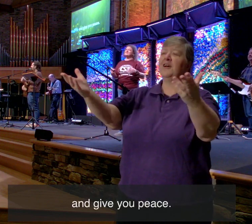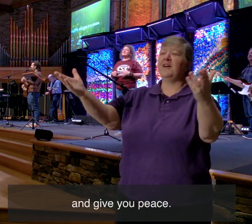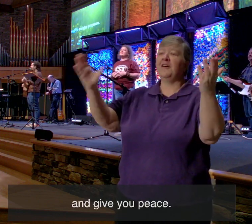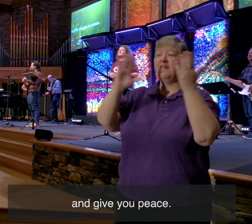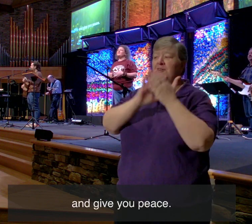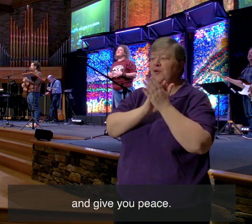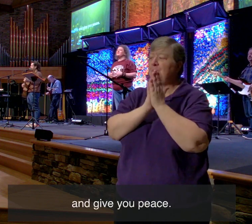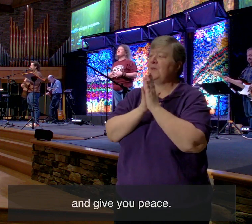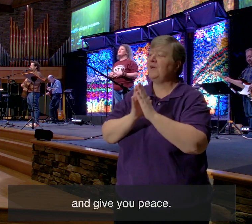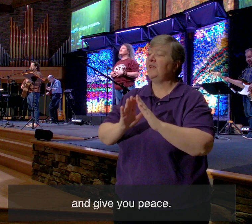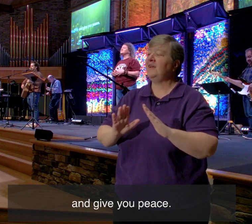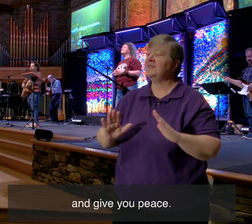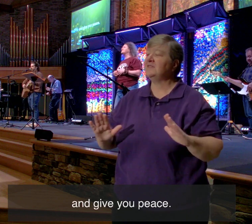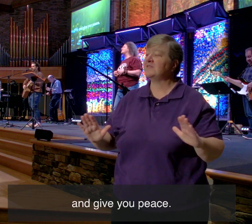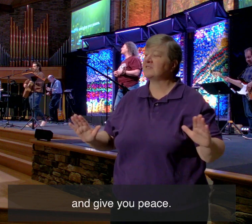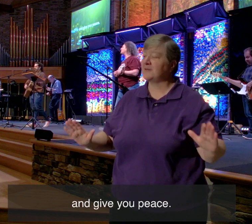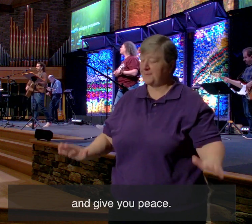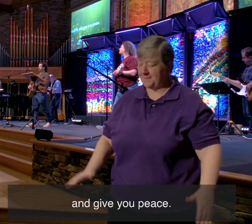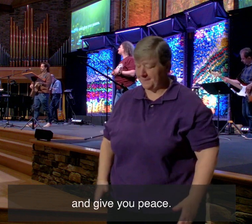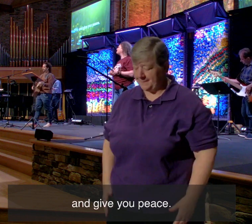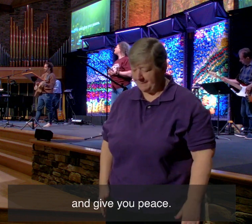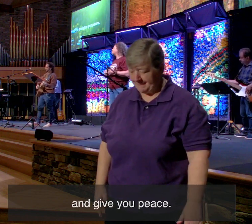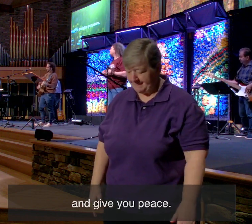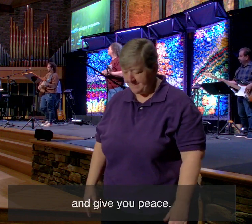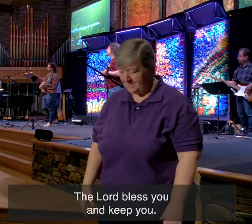and give you peace.